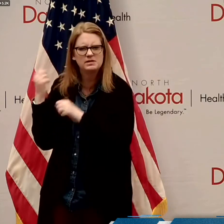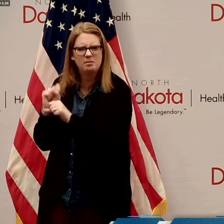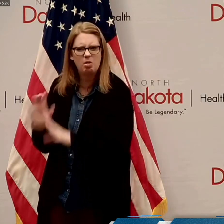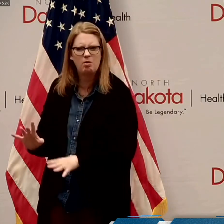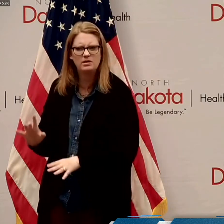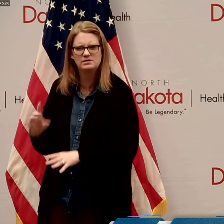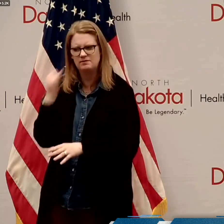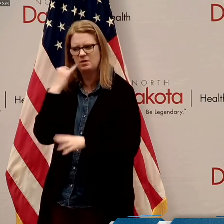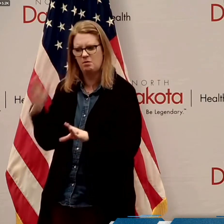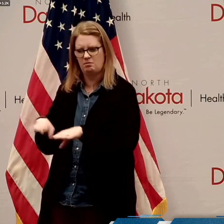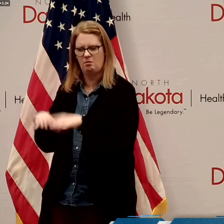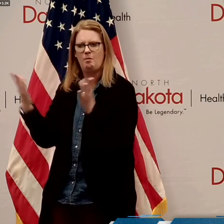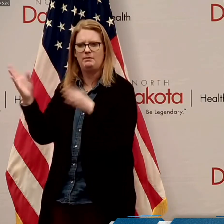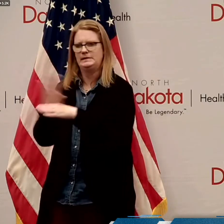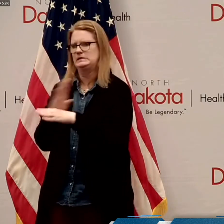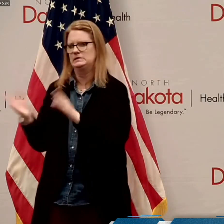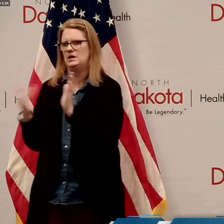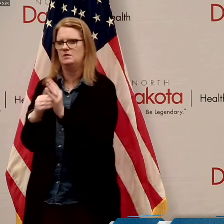criteria.